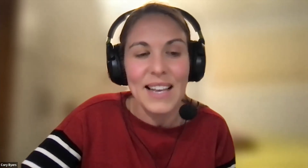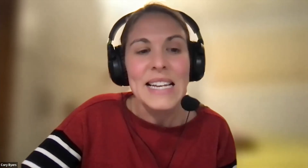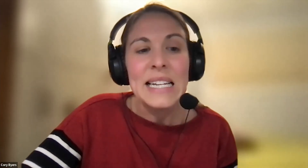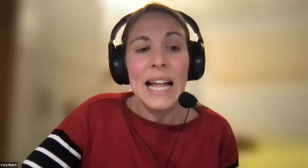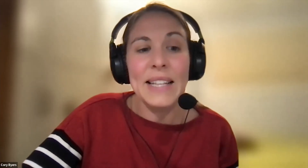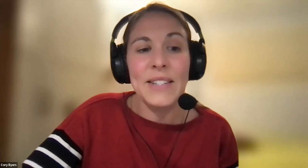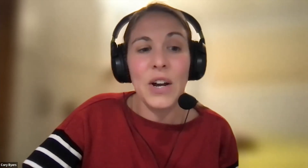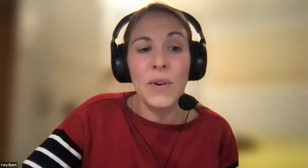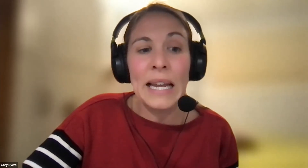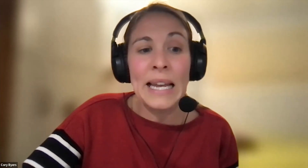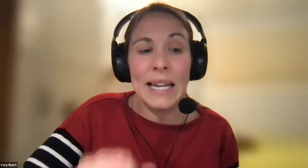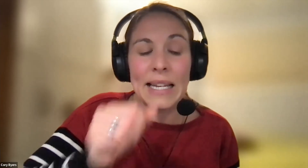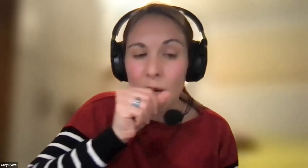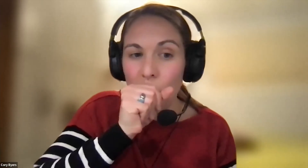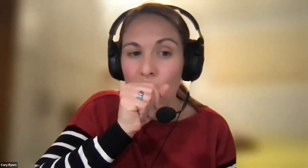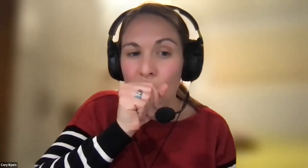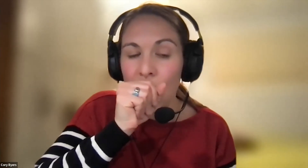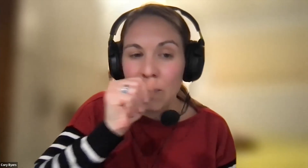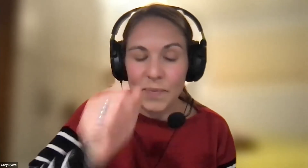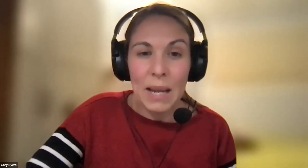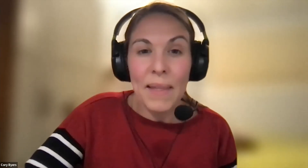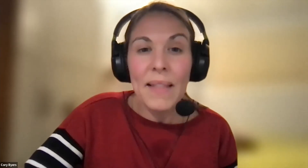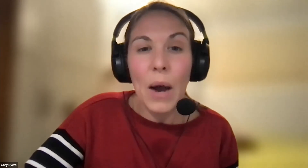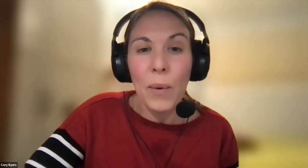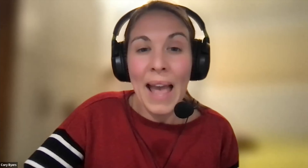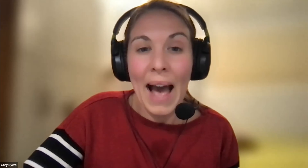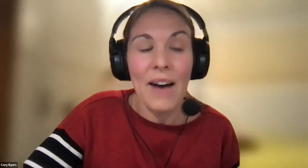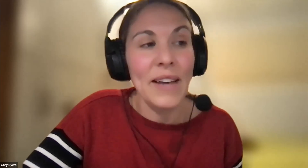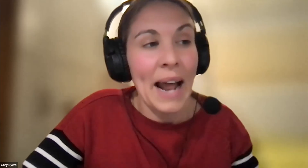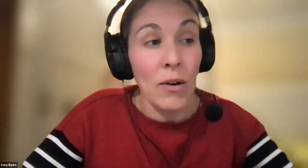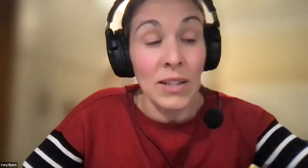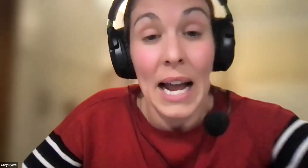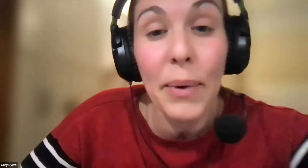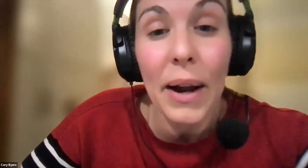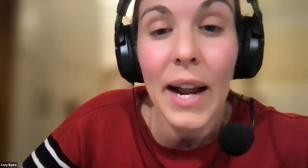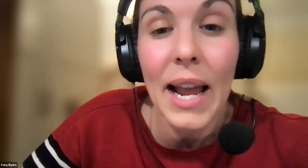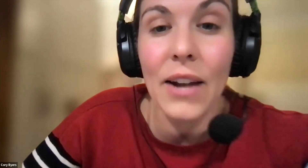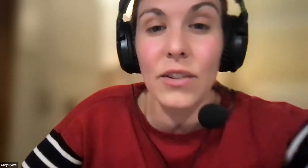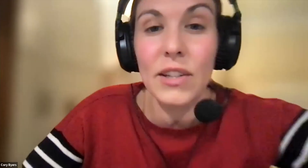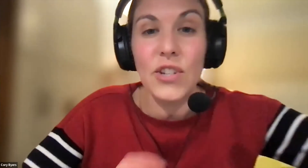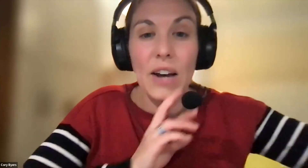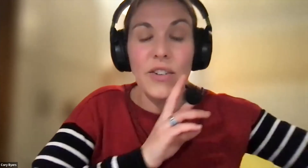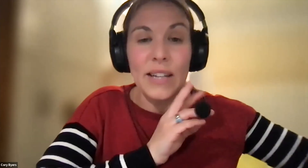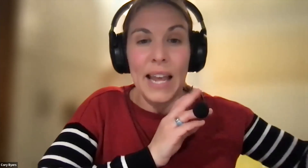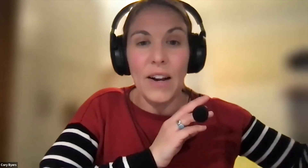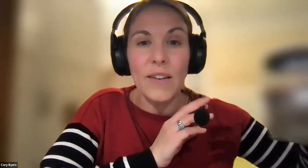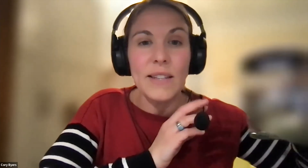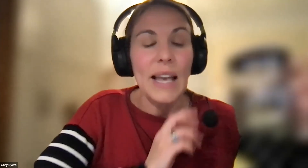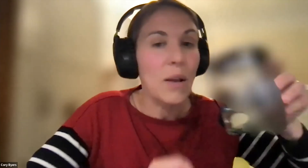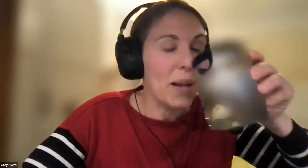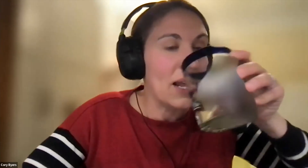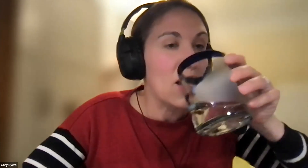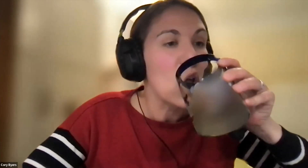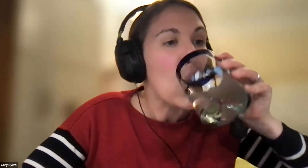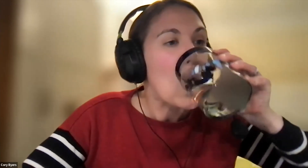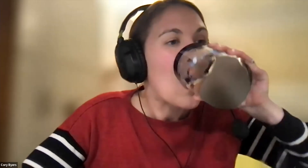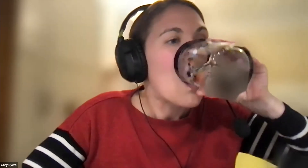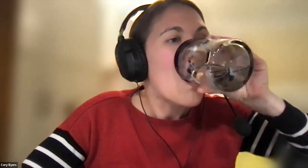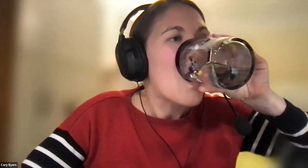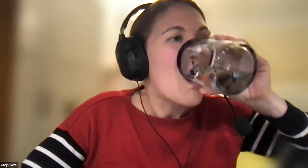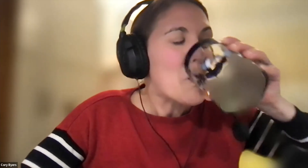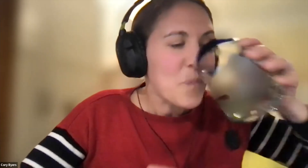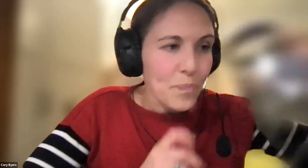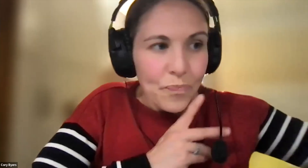faces. And so it is something that we have in our library at Early Childhood Cares, and we